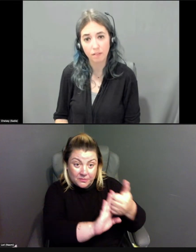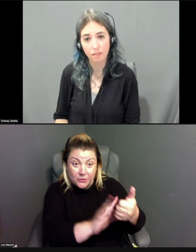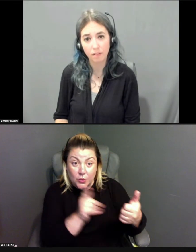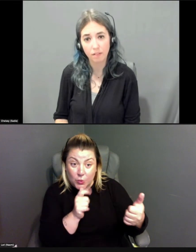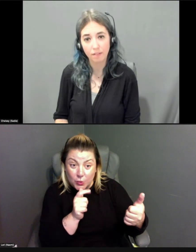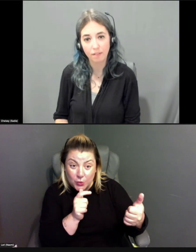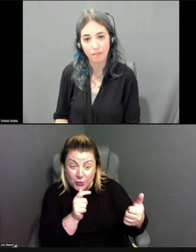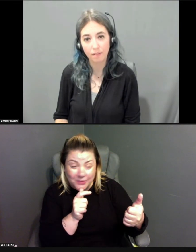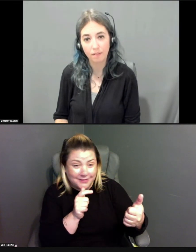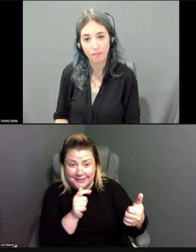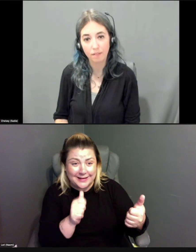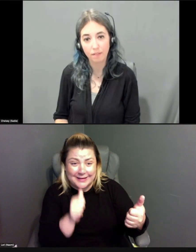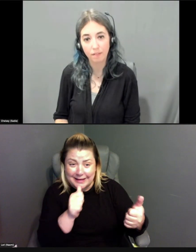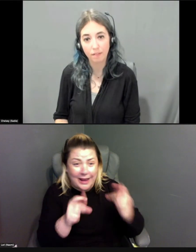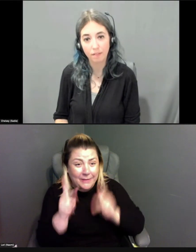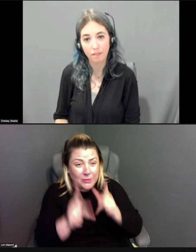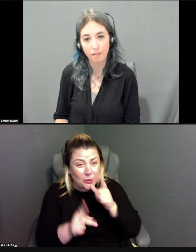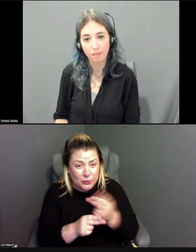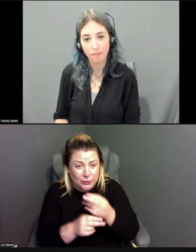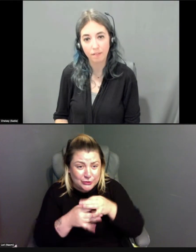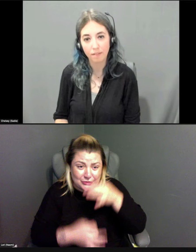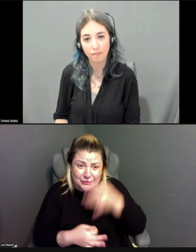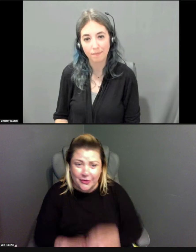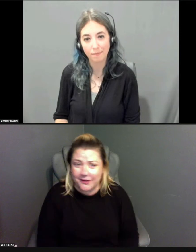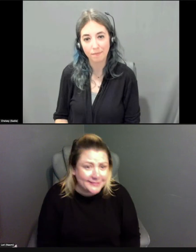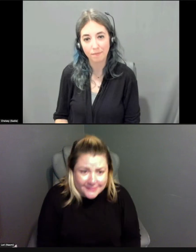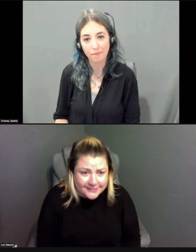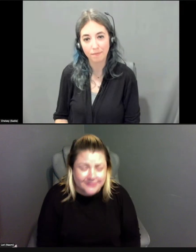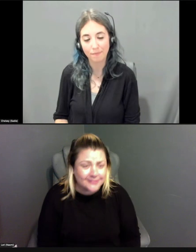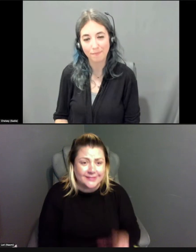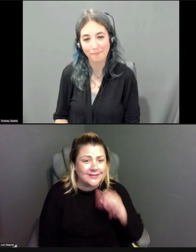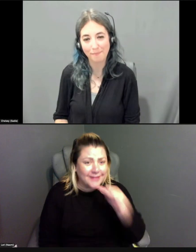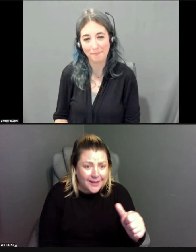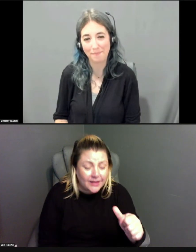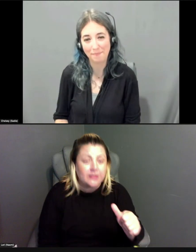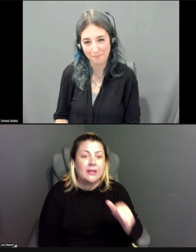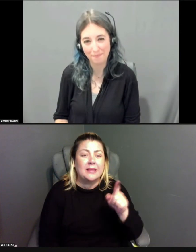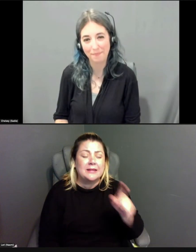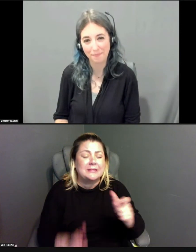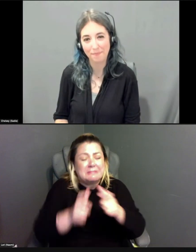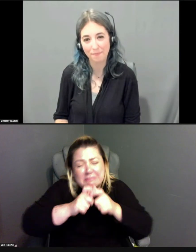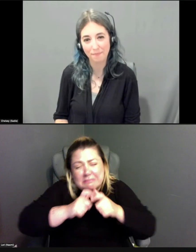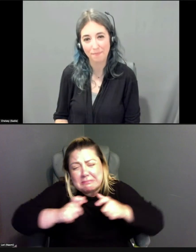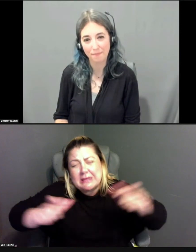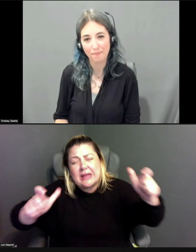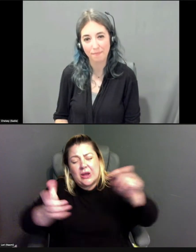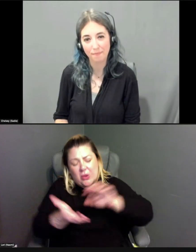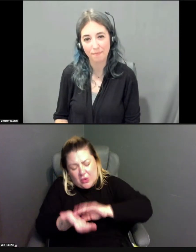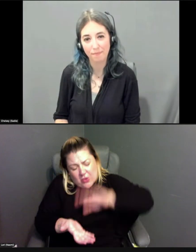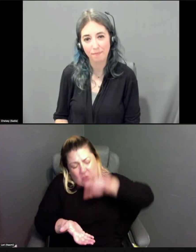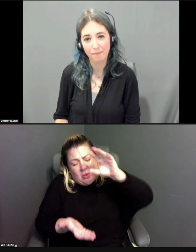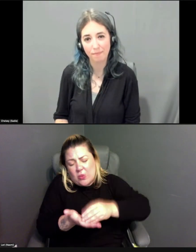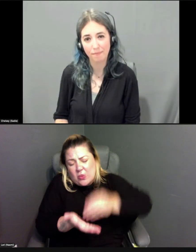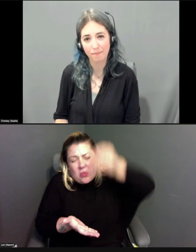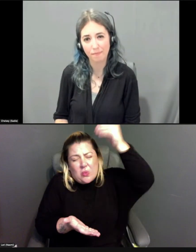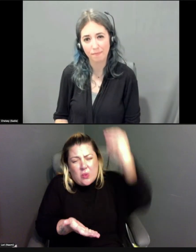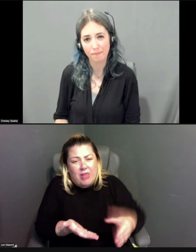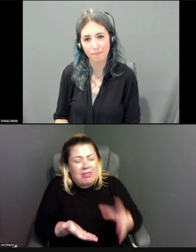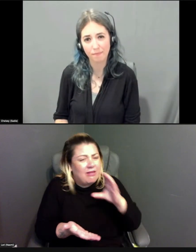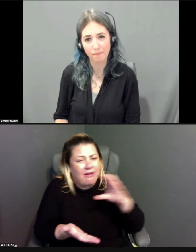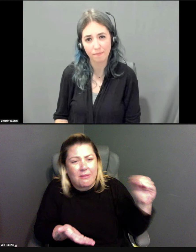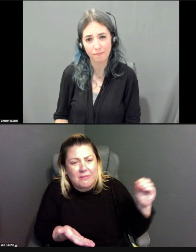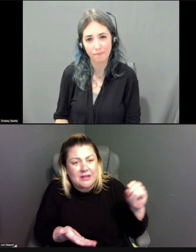not people who use straws. It is like these multi-billion, trillion-dollar corporations and all of their